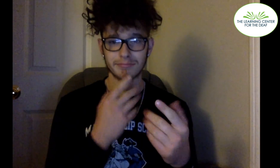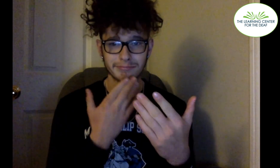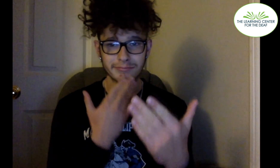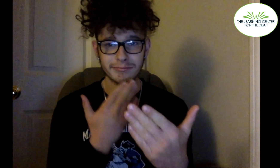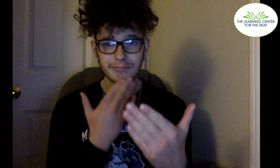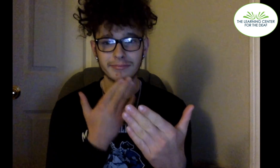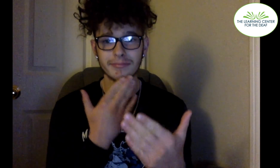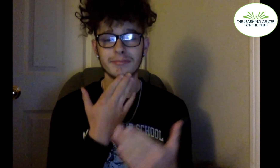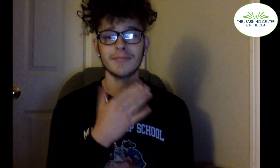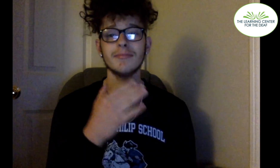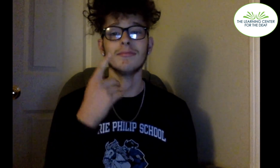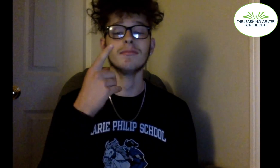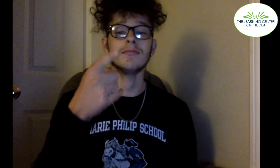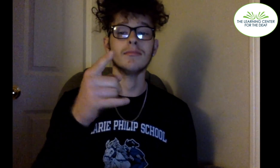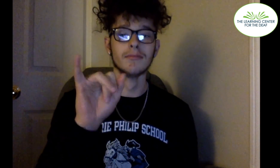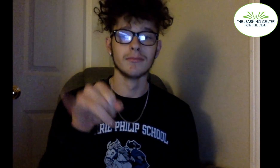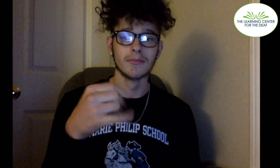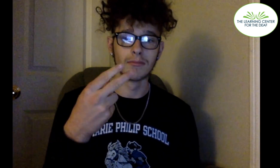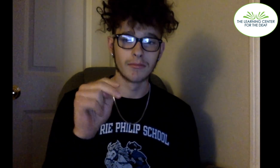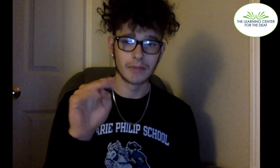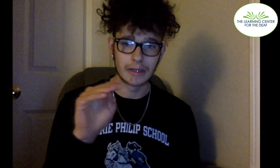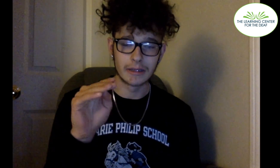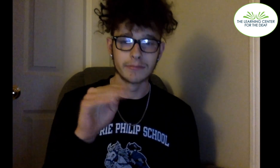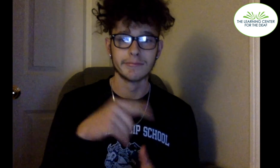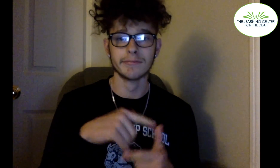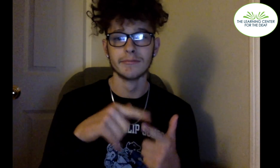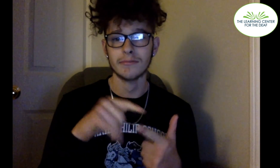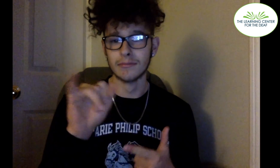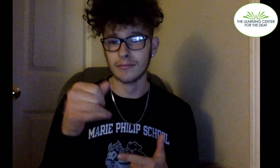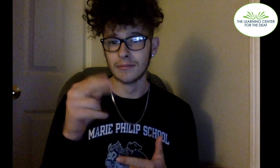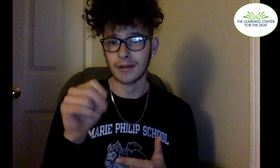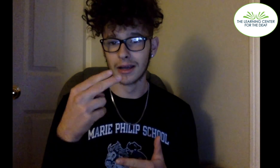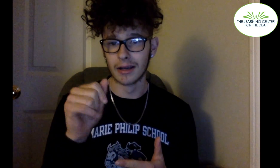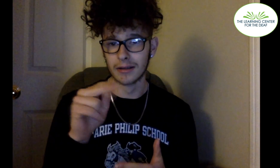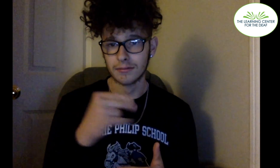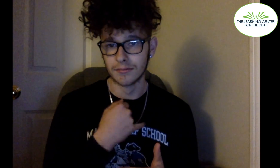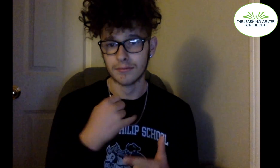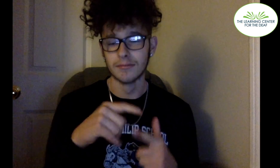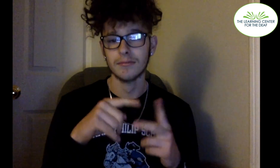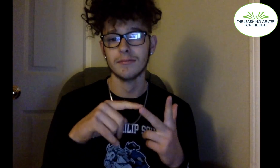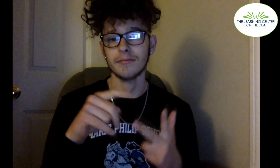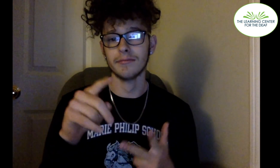I just want to take the chance to thank John Monahan, Jonathan, and